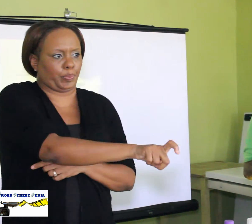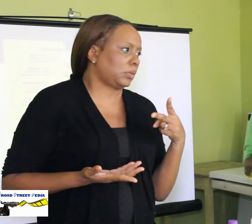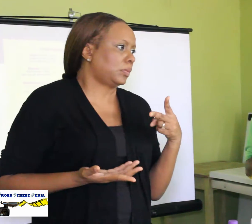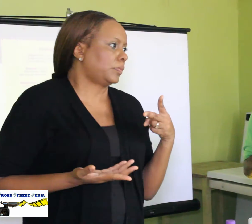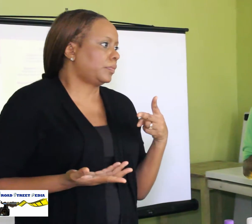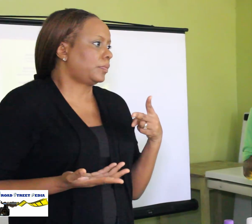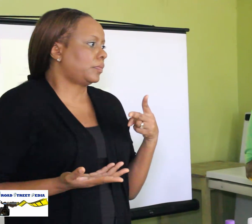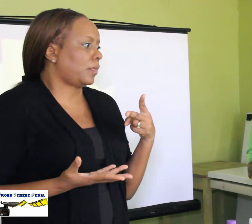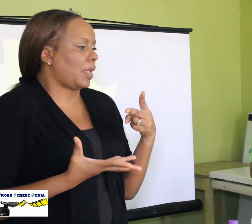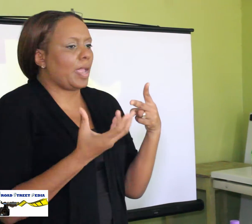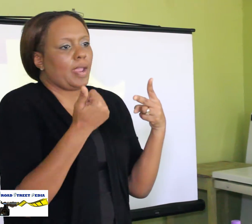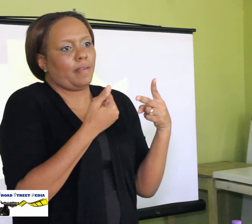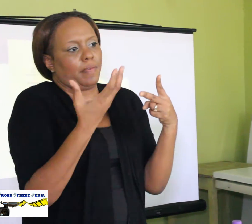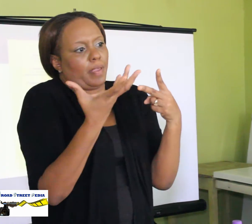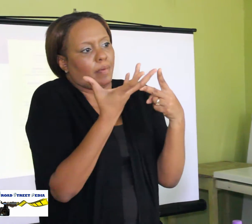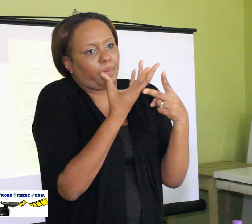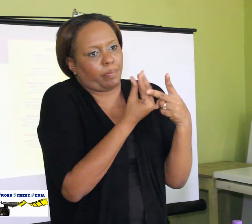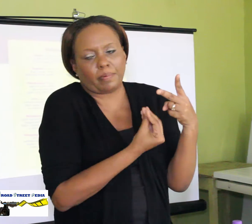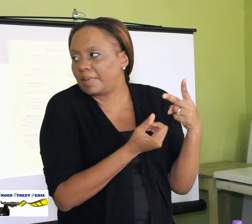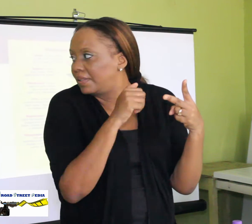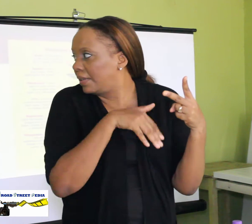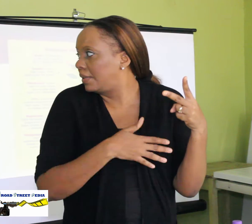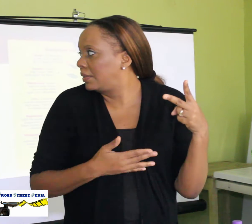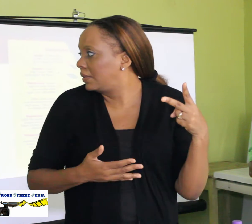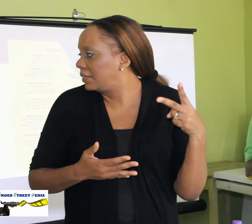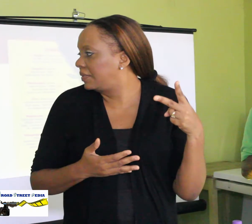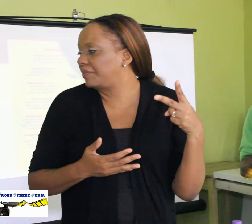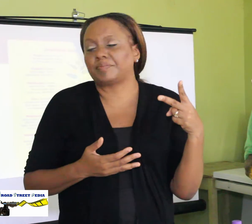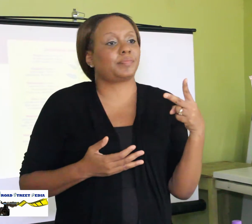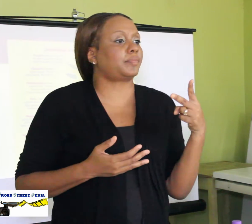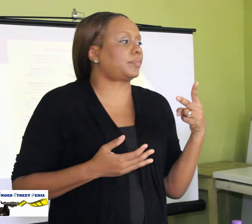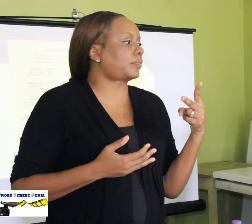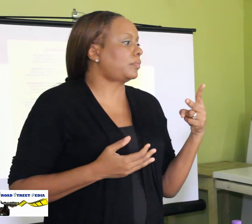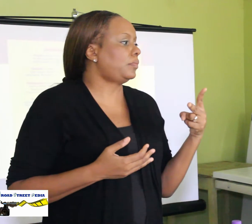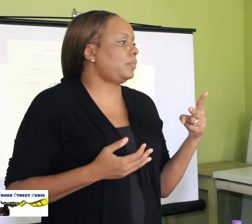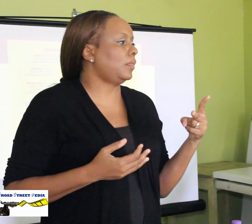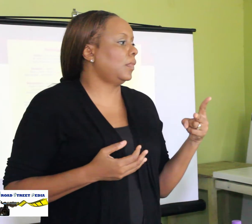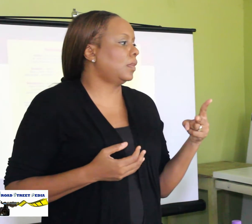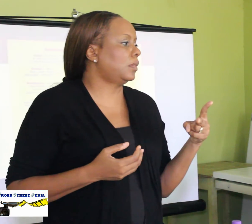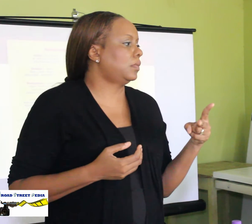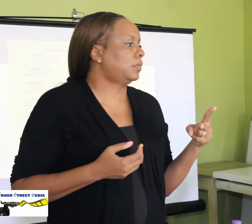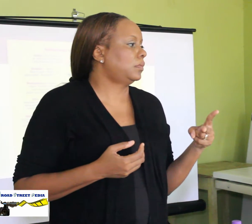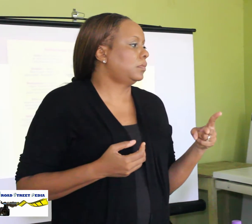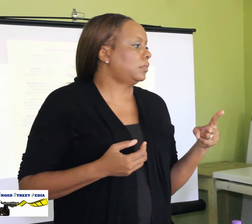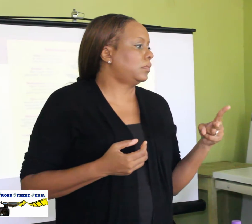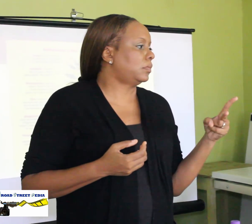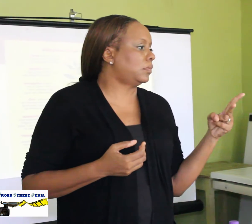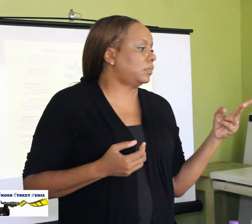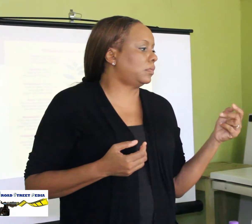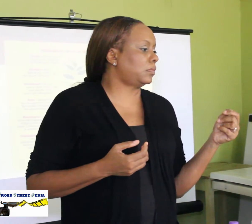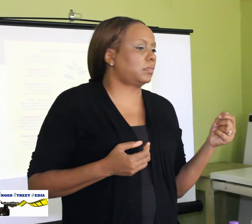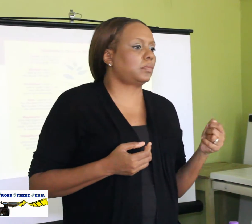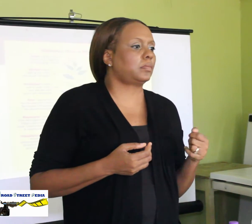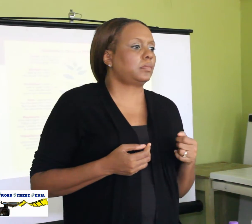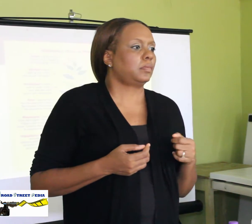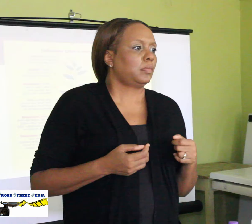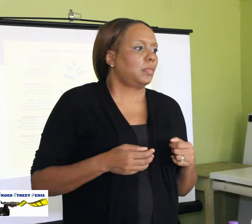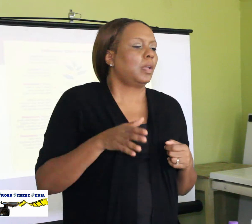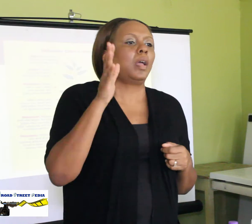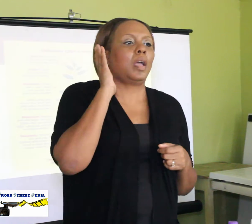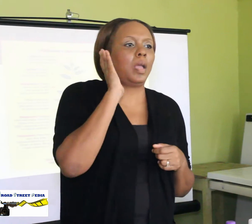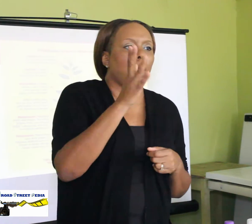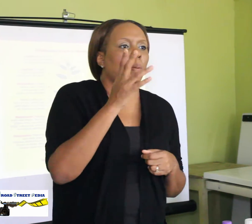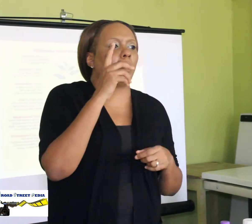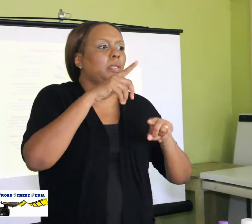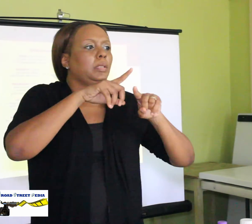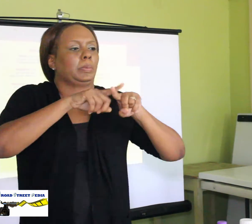spray, absorb through the leaf of the plant. So for the foliar feed, it would normally tell you how much per gallon. Yeah. So